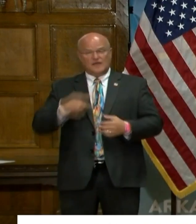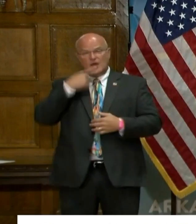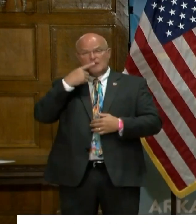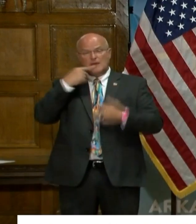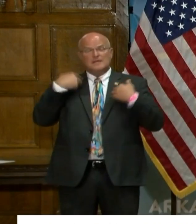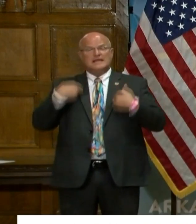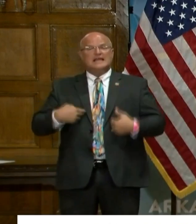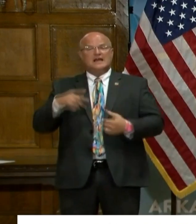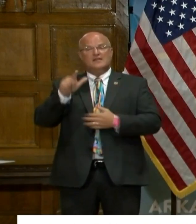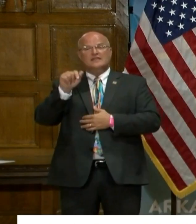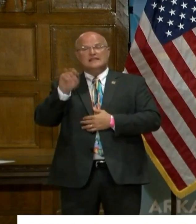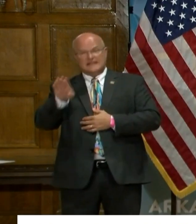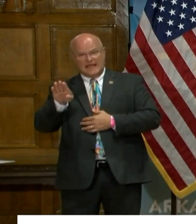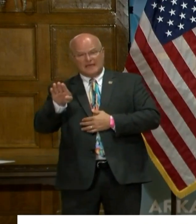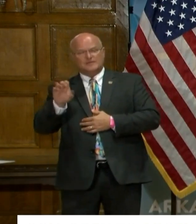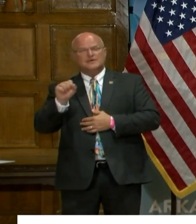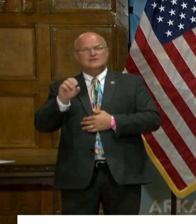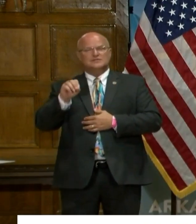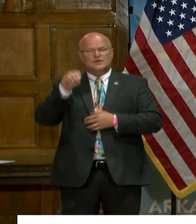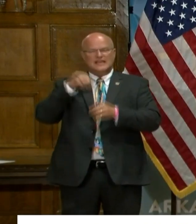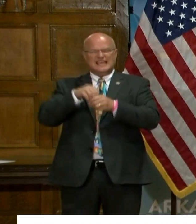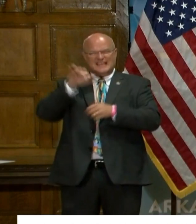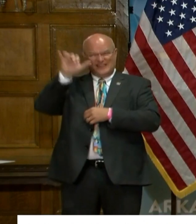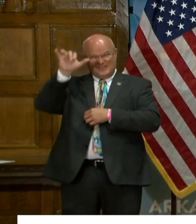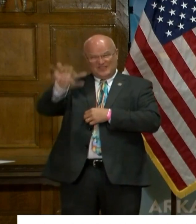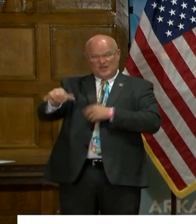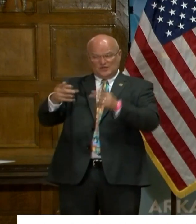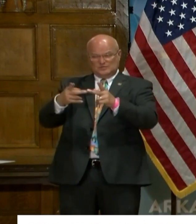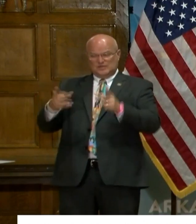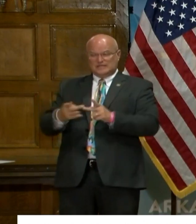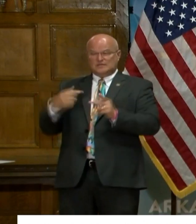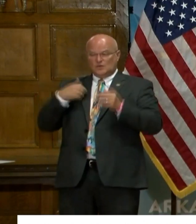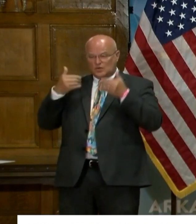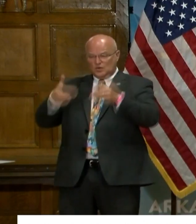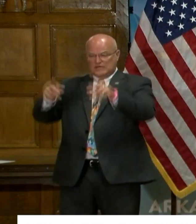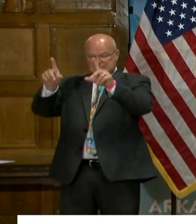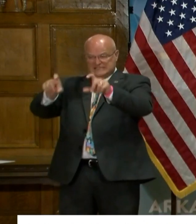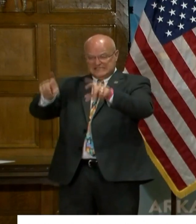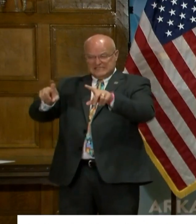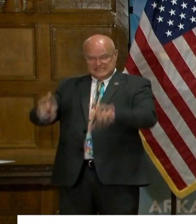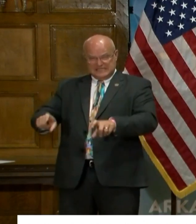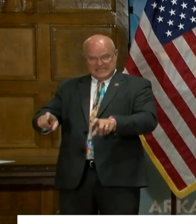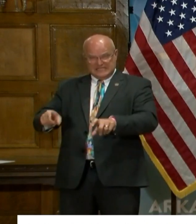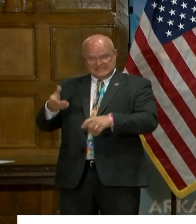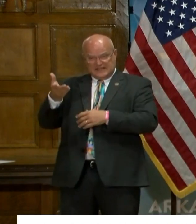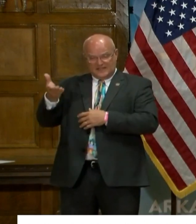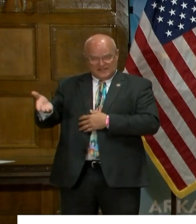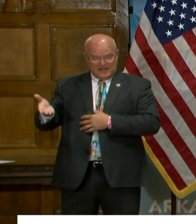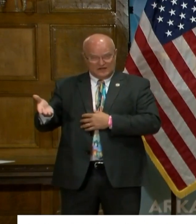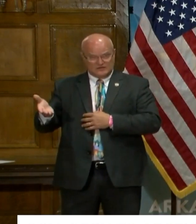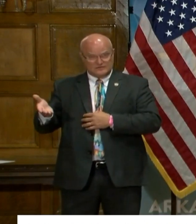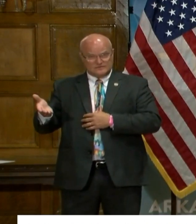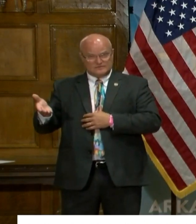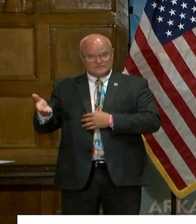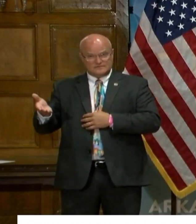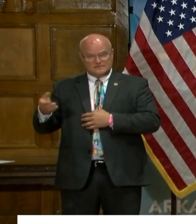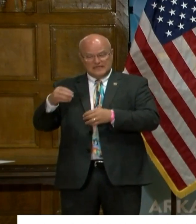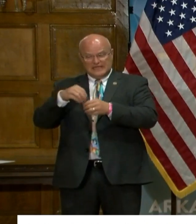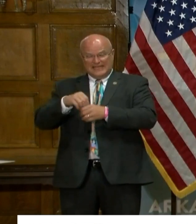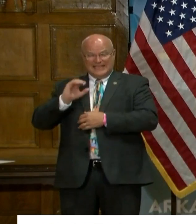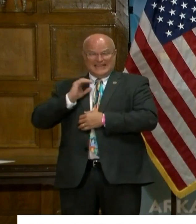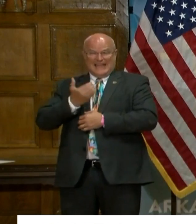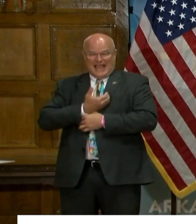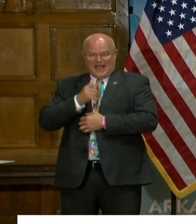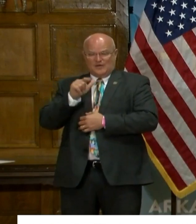Public Health Laboratory, so that in those settings we can go ahead and do those tests in our